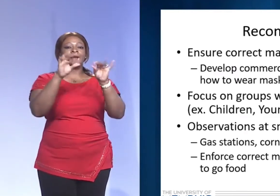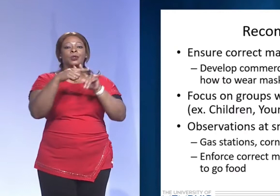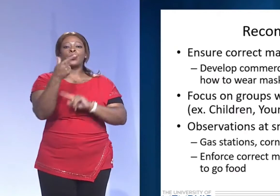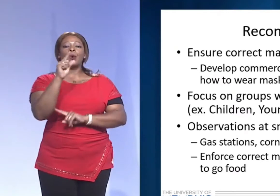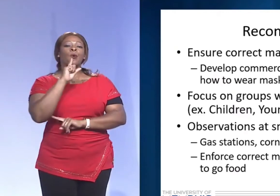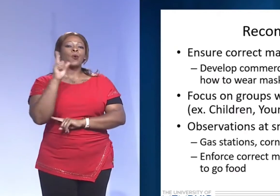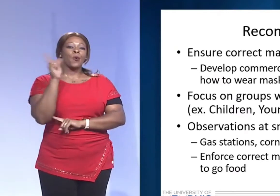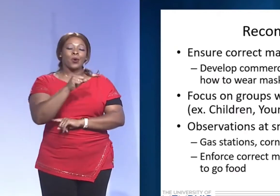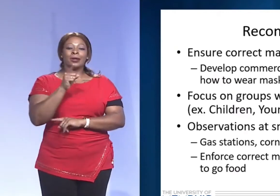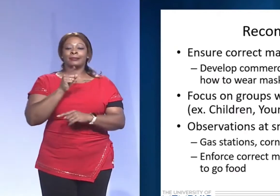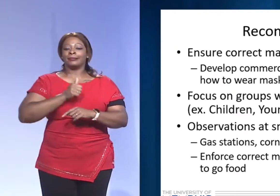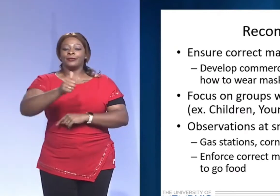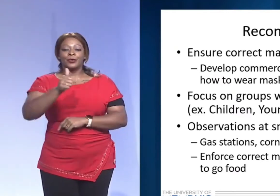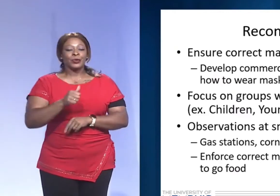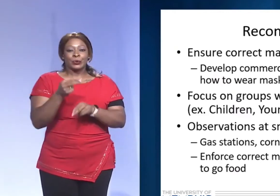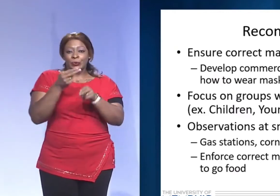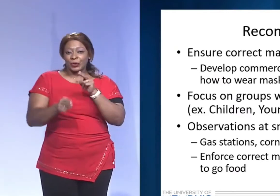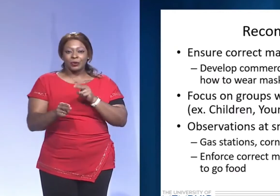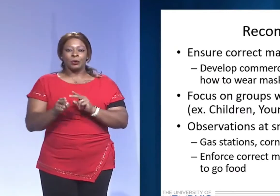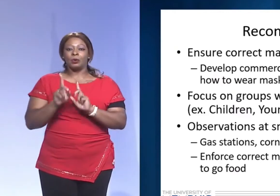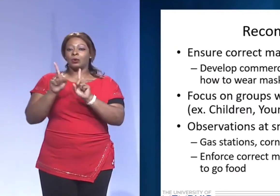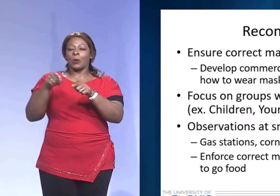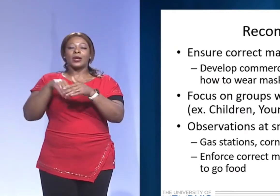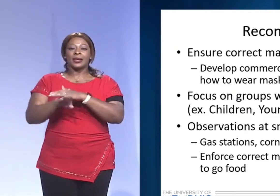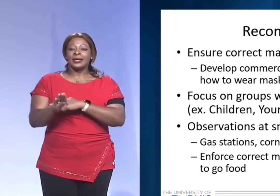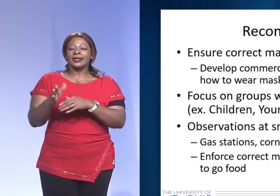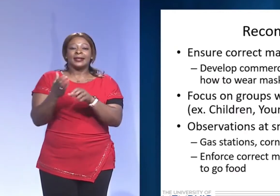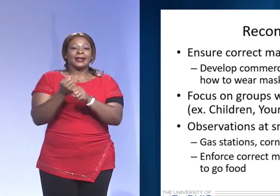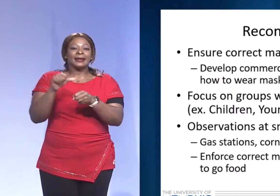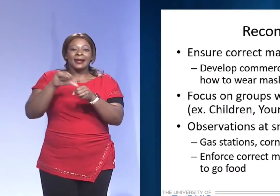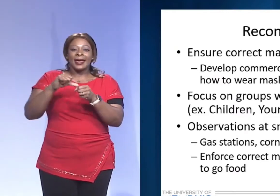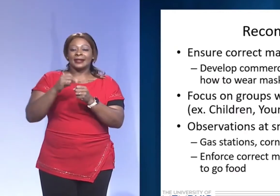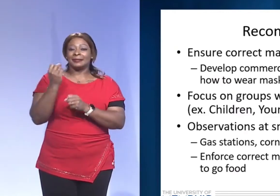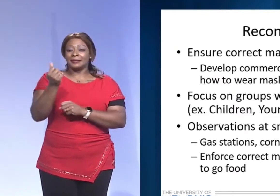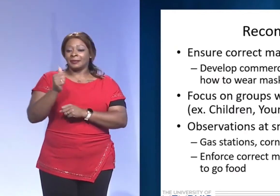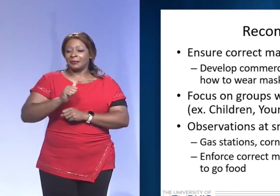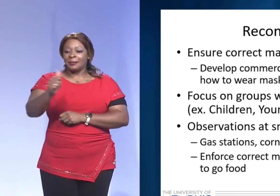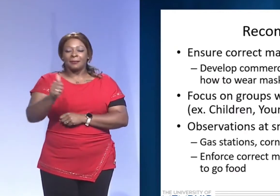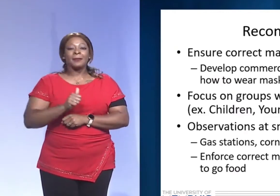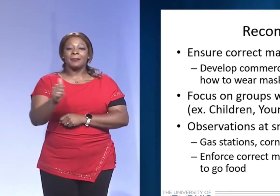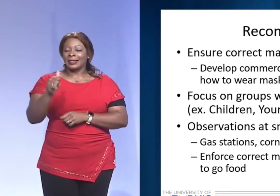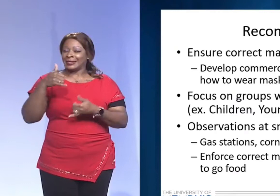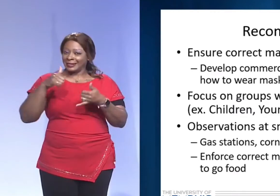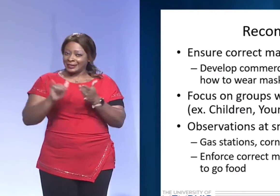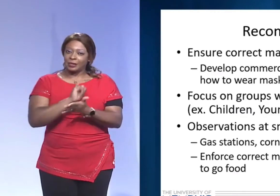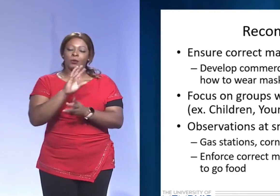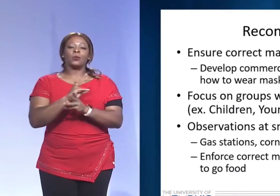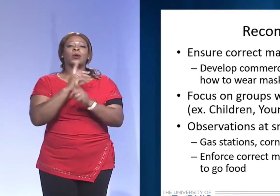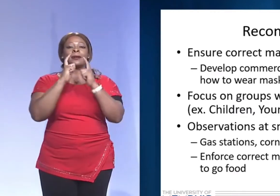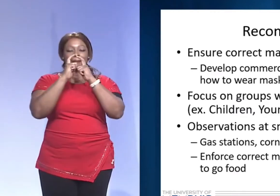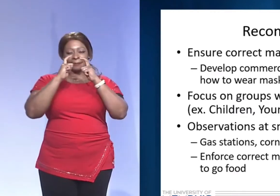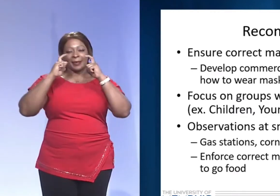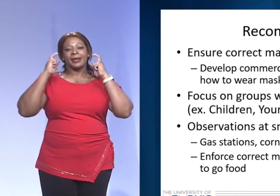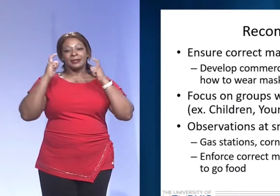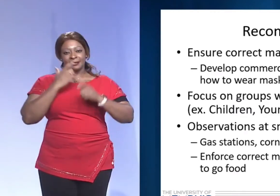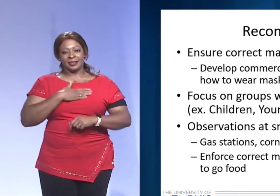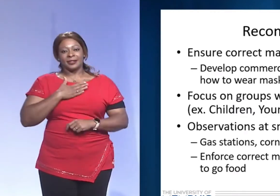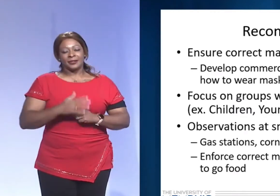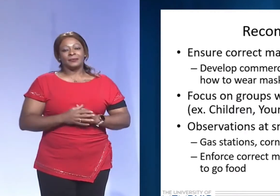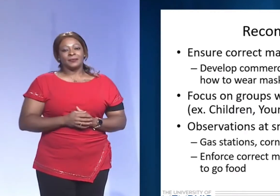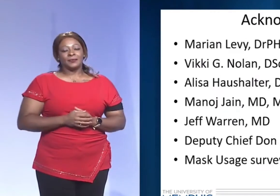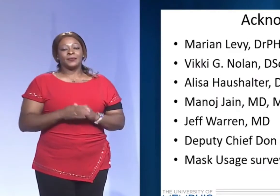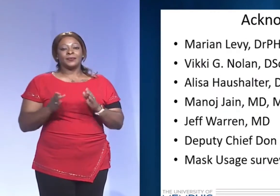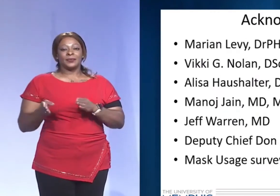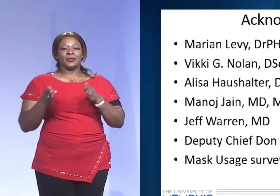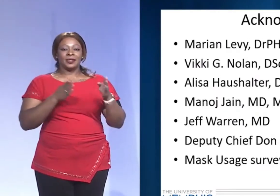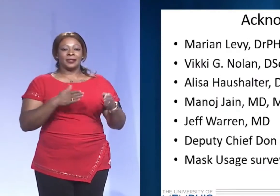running in and out quickly, or even just going in to get gas and coming out quickly. They should still be required to wear a mask. Next